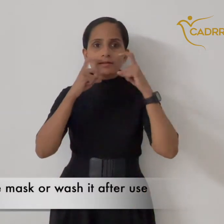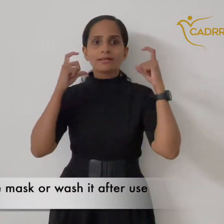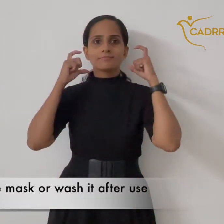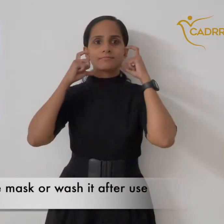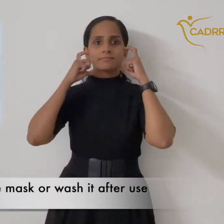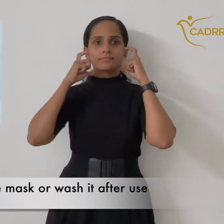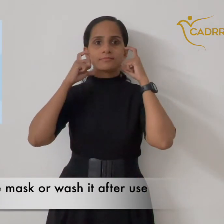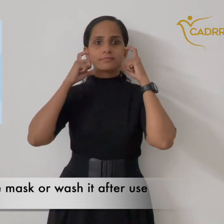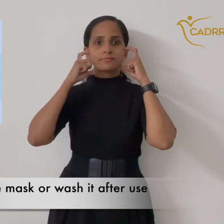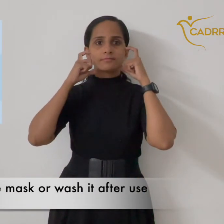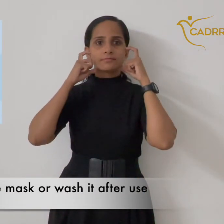Dispose the mask